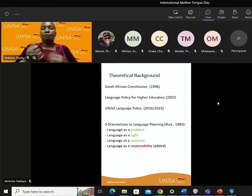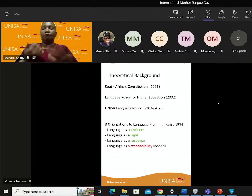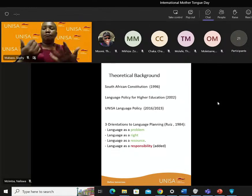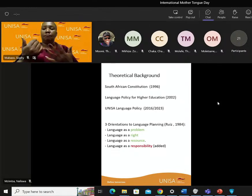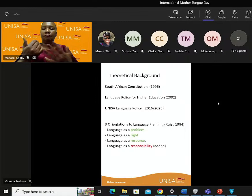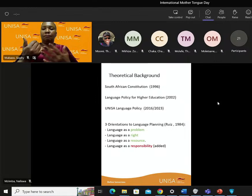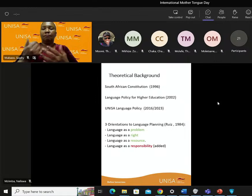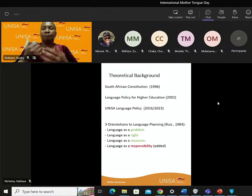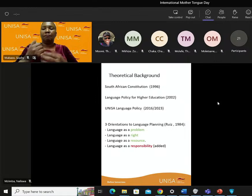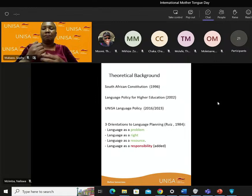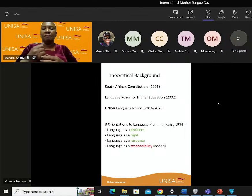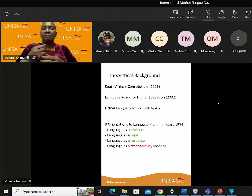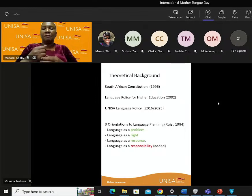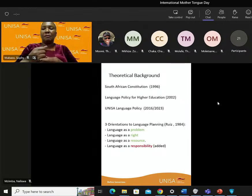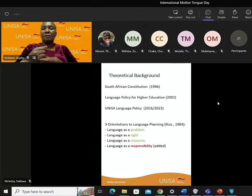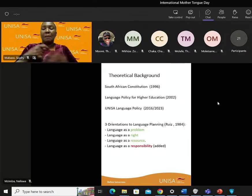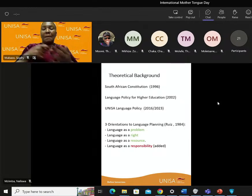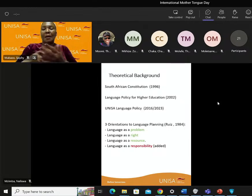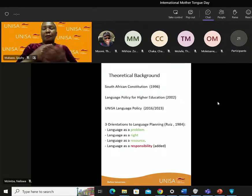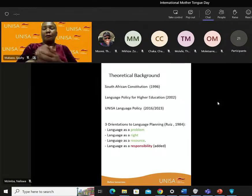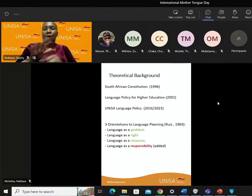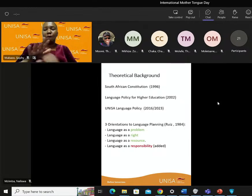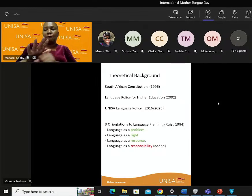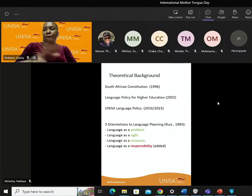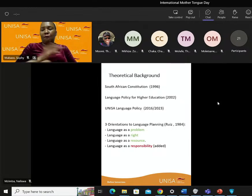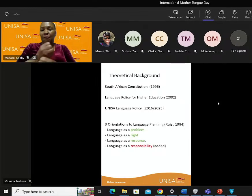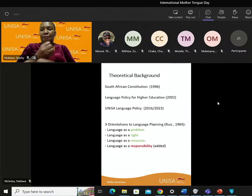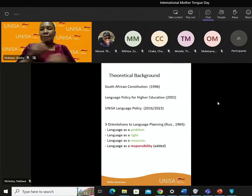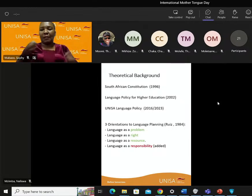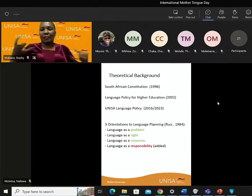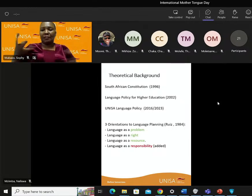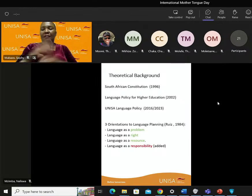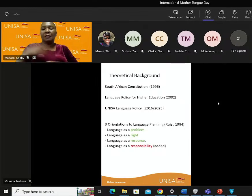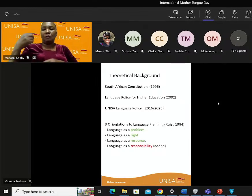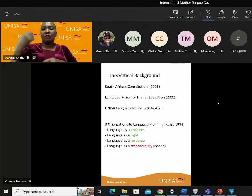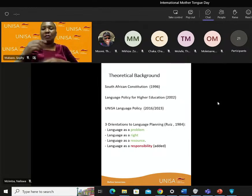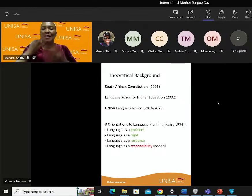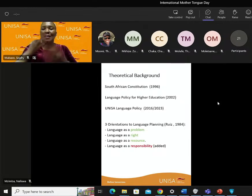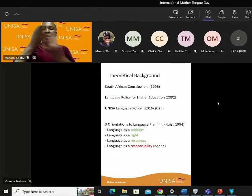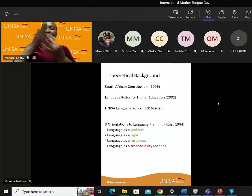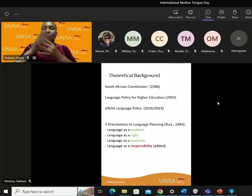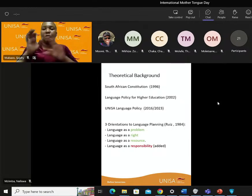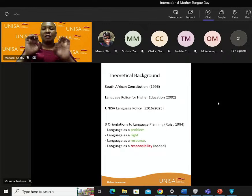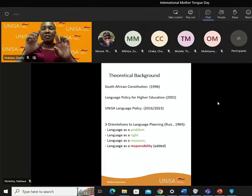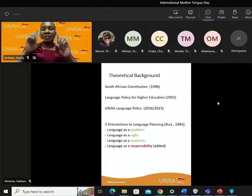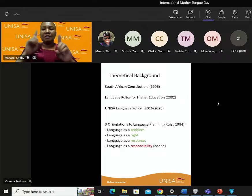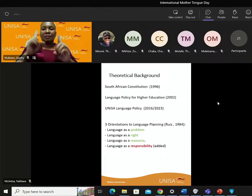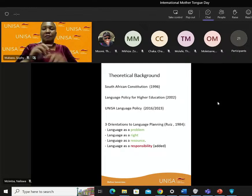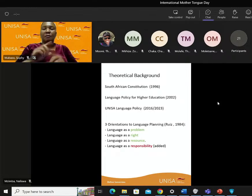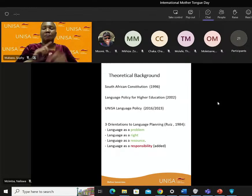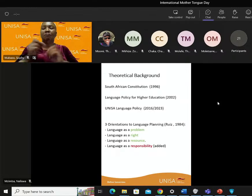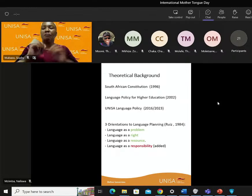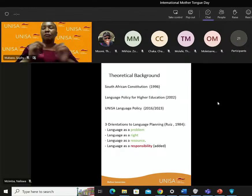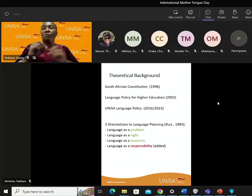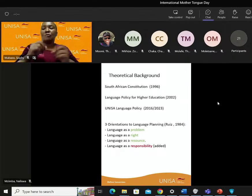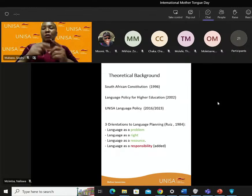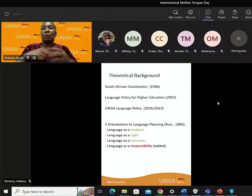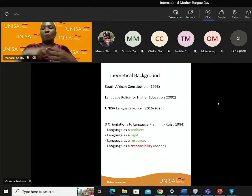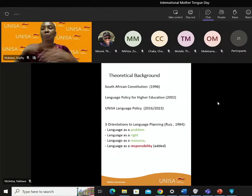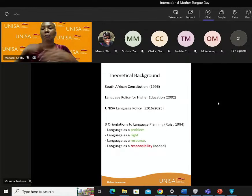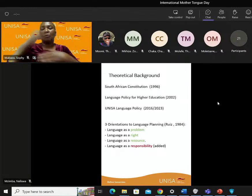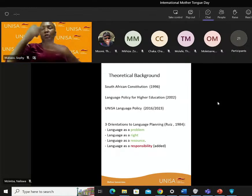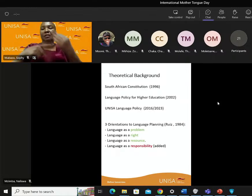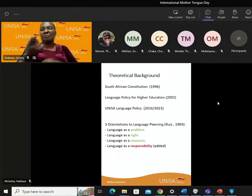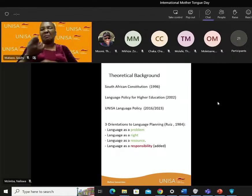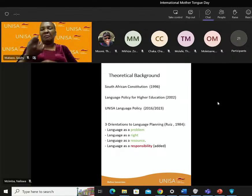for multilingual education or access to education. So I'm going to speak about the project a bit and just show you guys some of